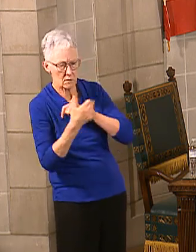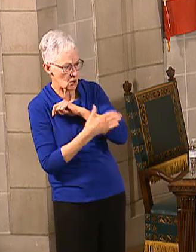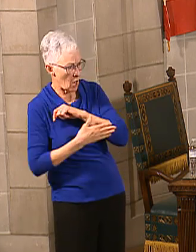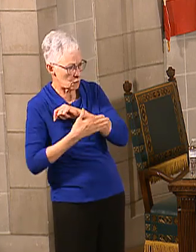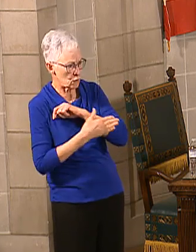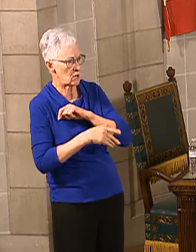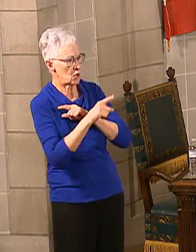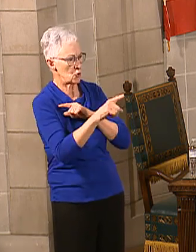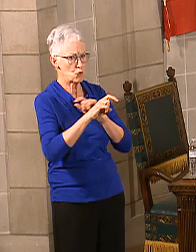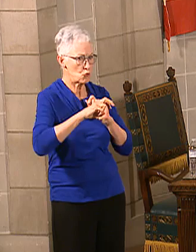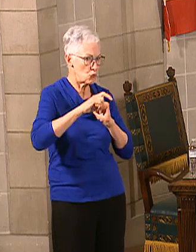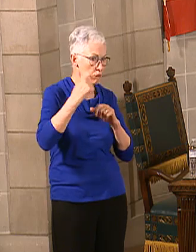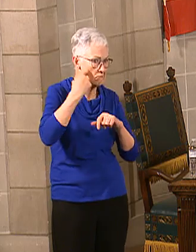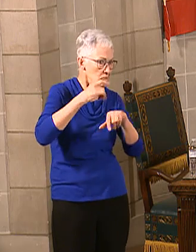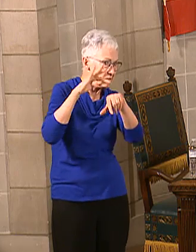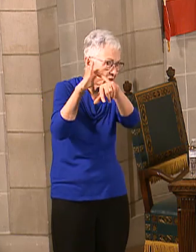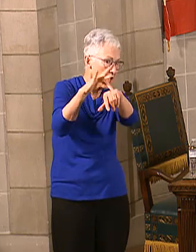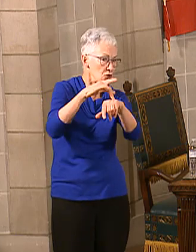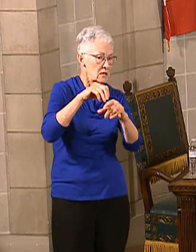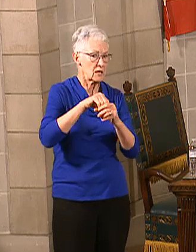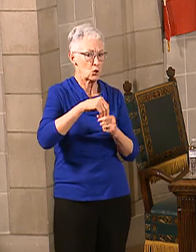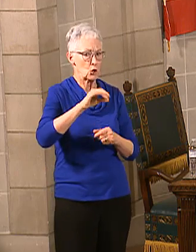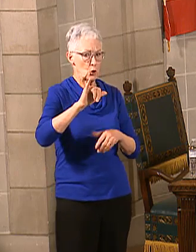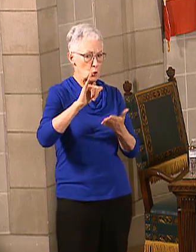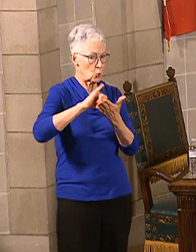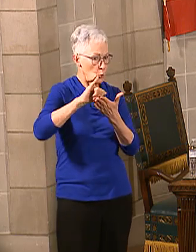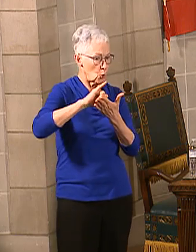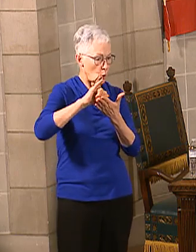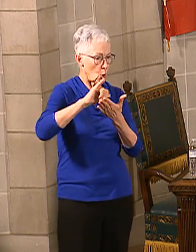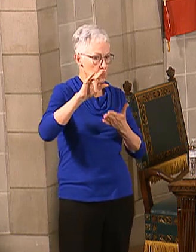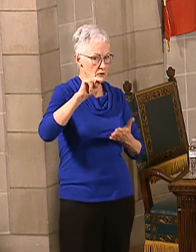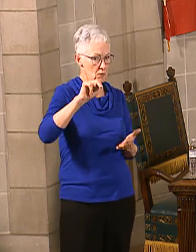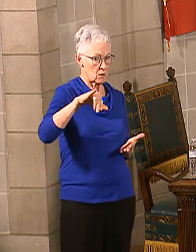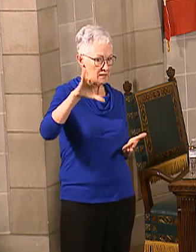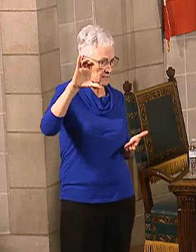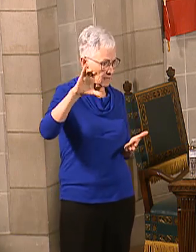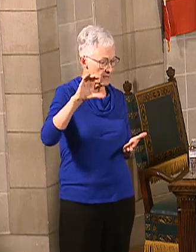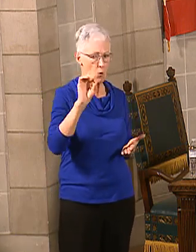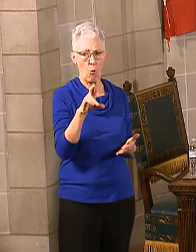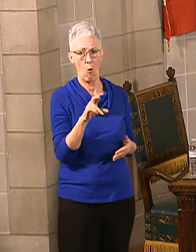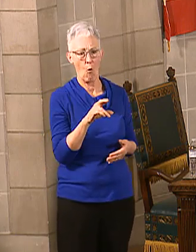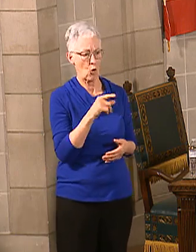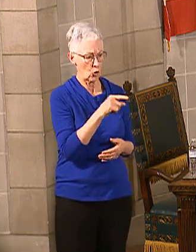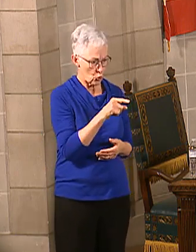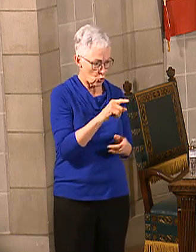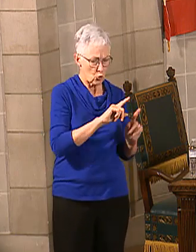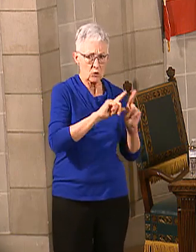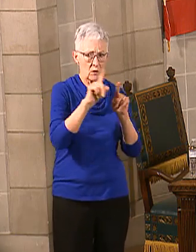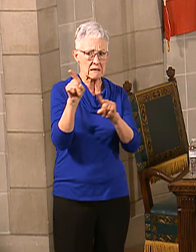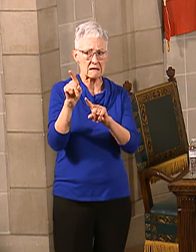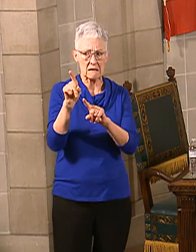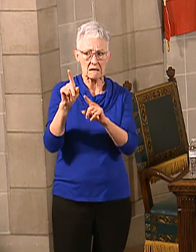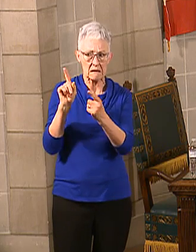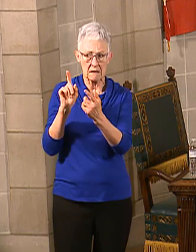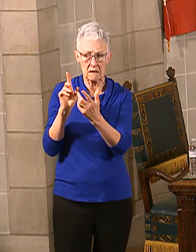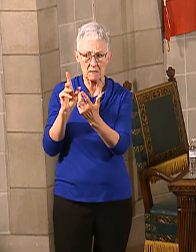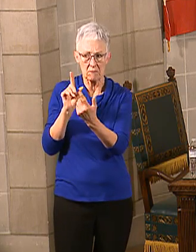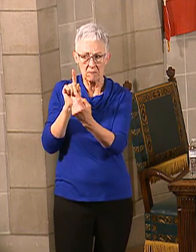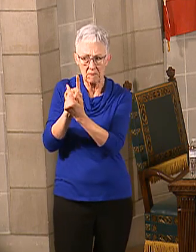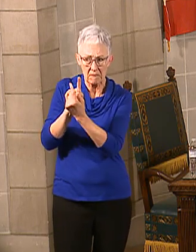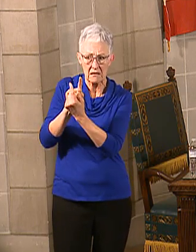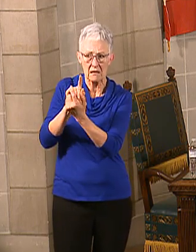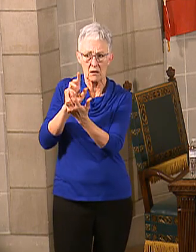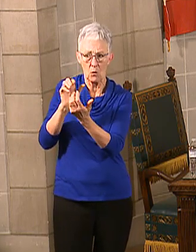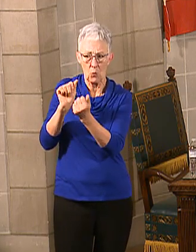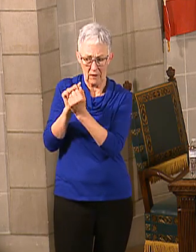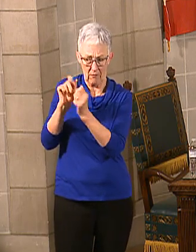New York or Seattle or San Francisco where we know we've got community spread? Or have you been in contact with somebody who we know also has the virus, because that's another high